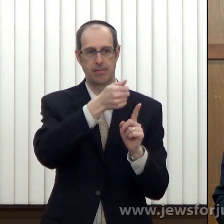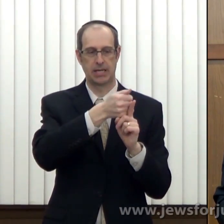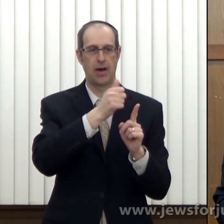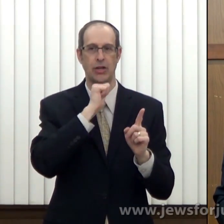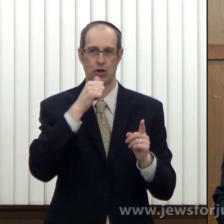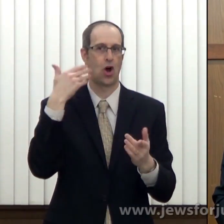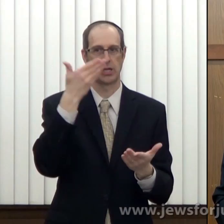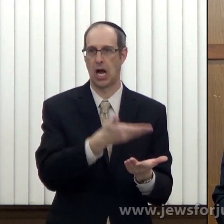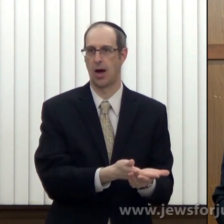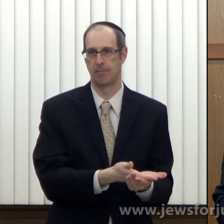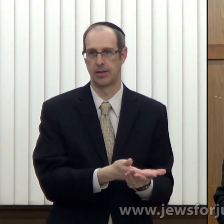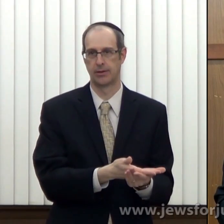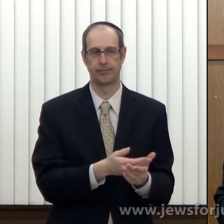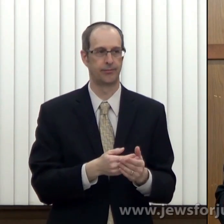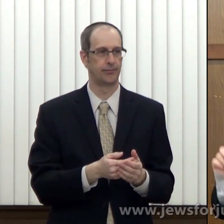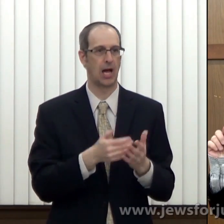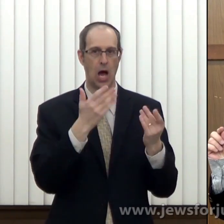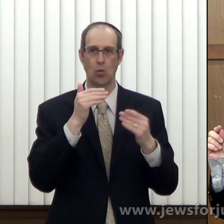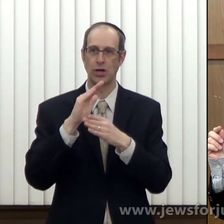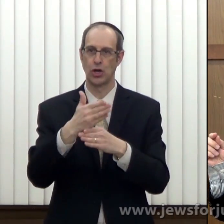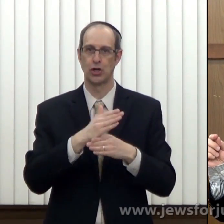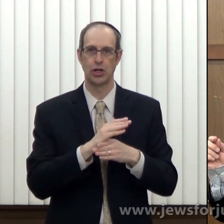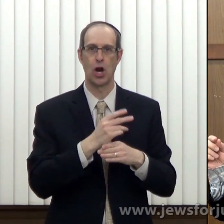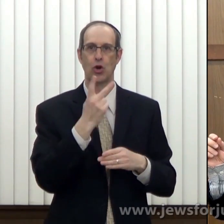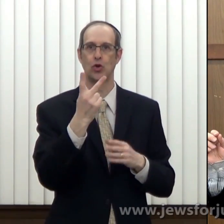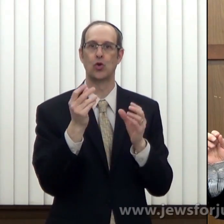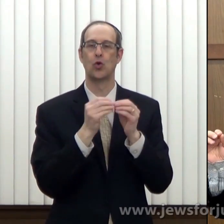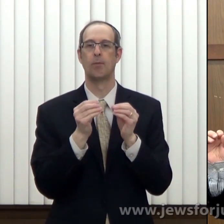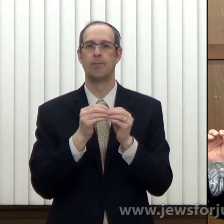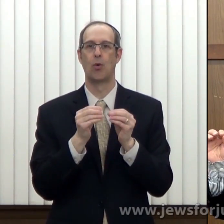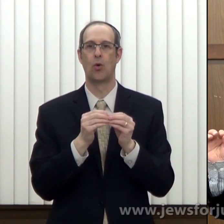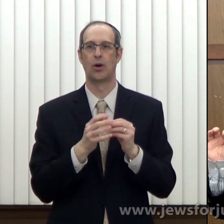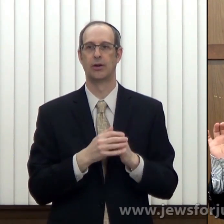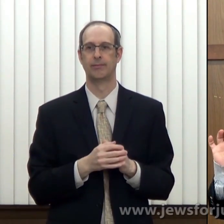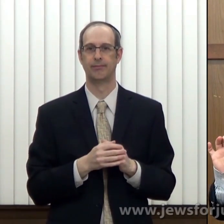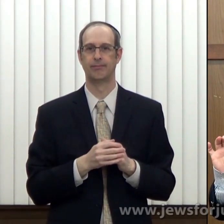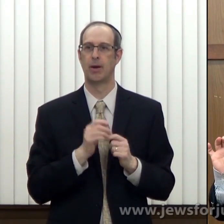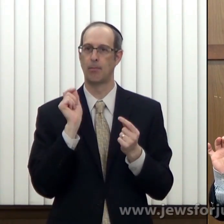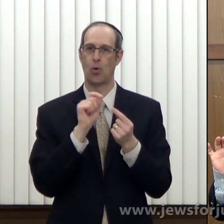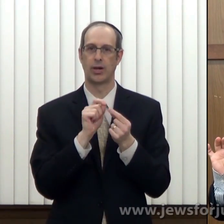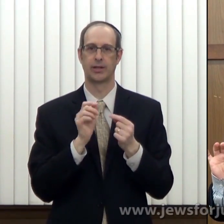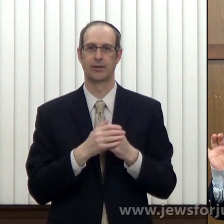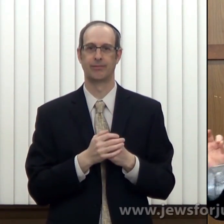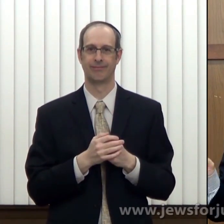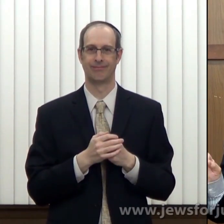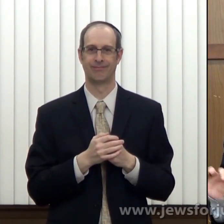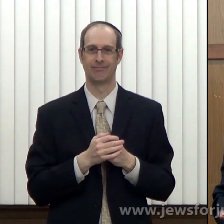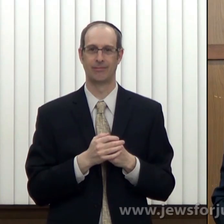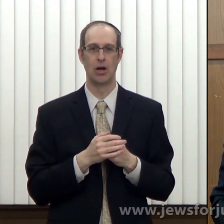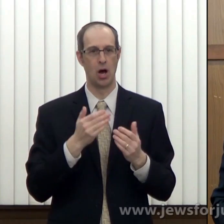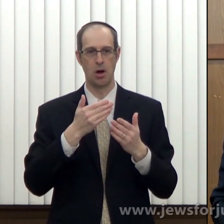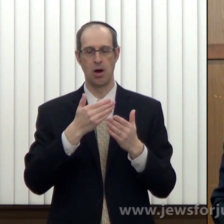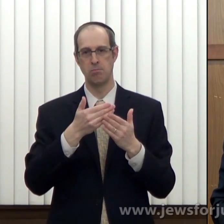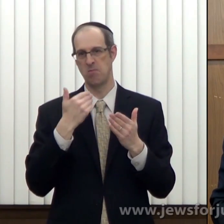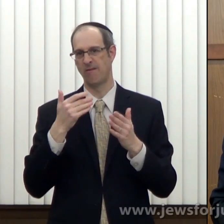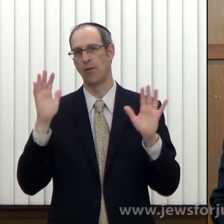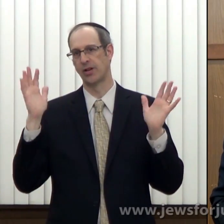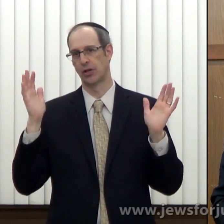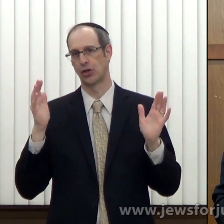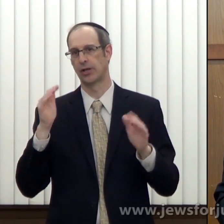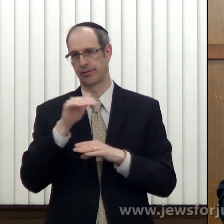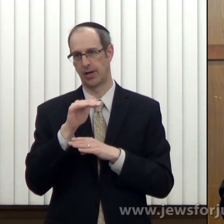come. I want to share two more points before we conclude for this